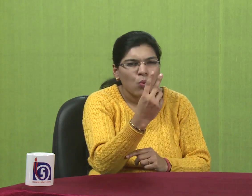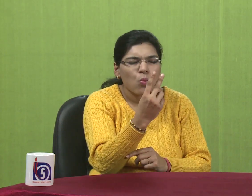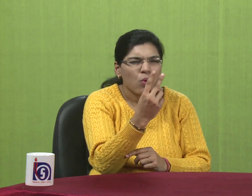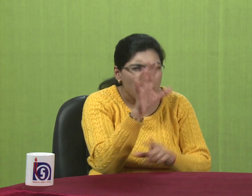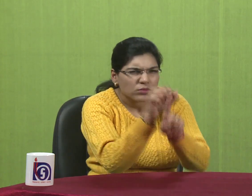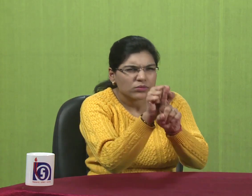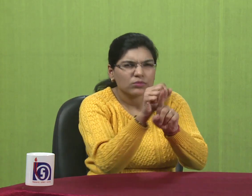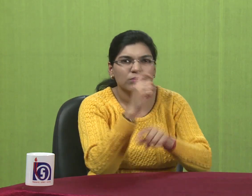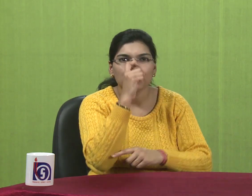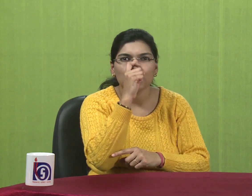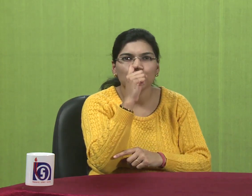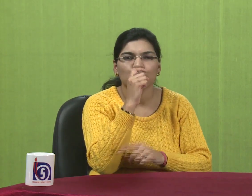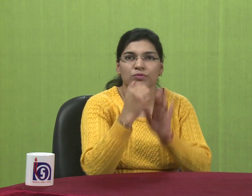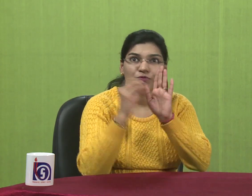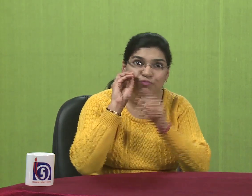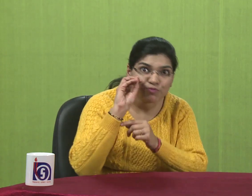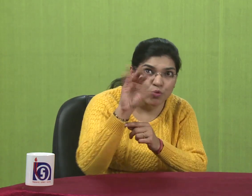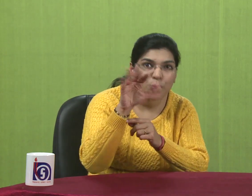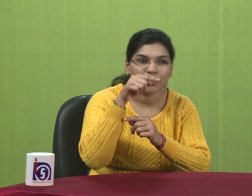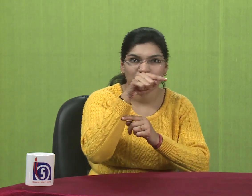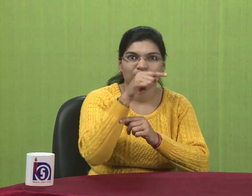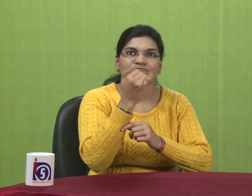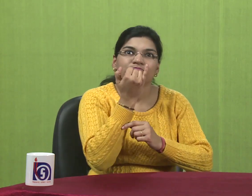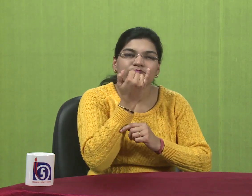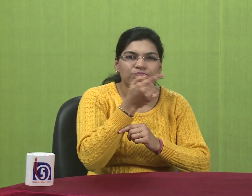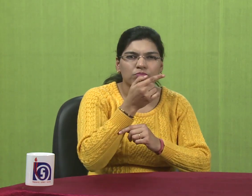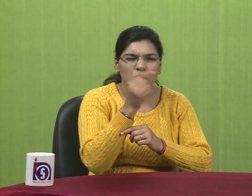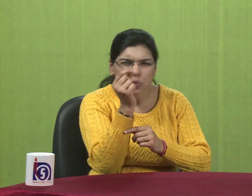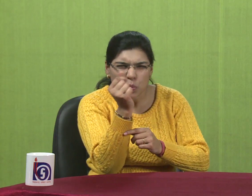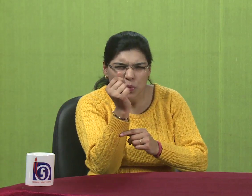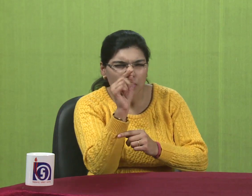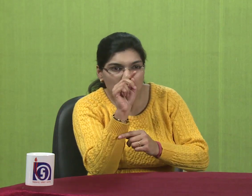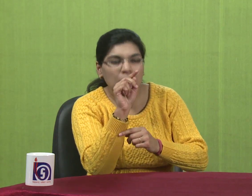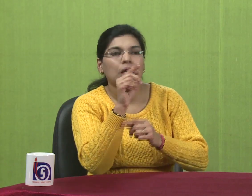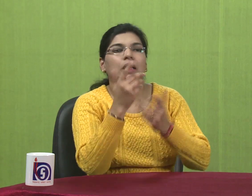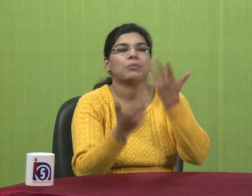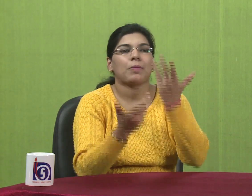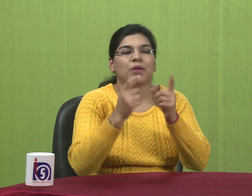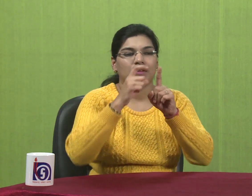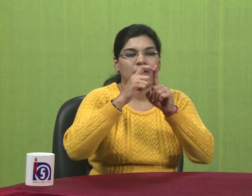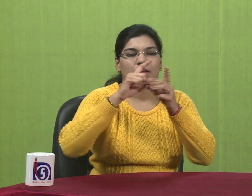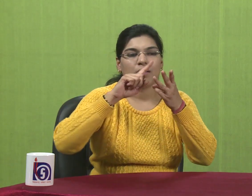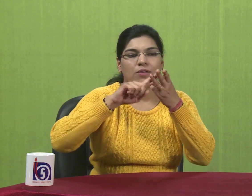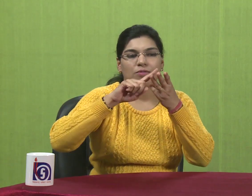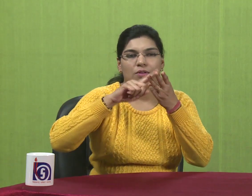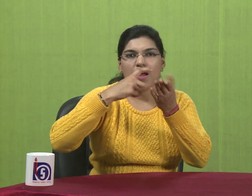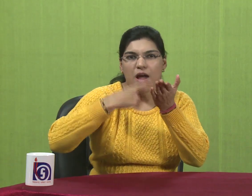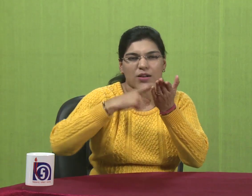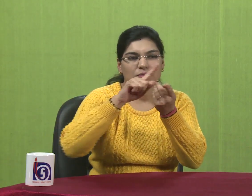DEAR is used in a letter for deer for a person, but deer is an animal. So it shows